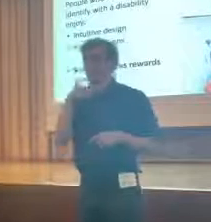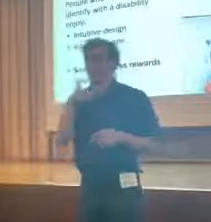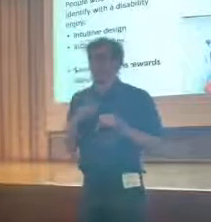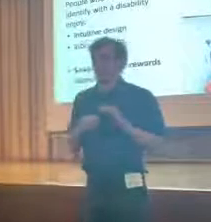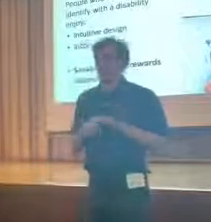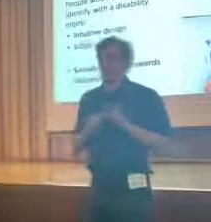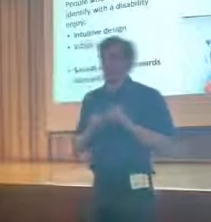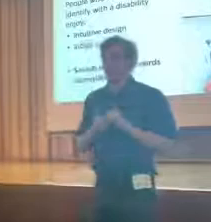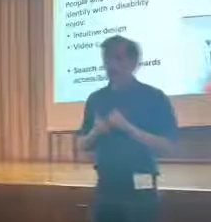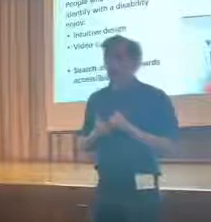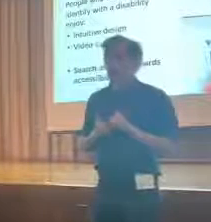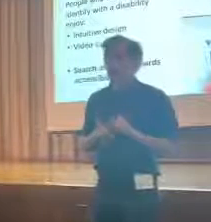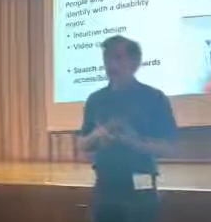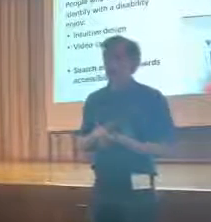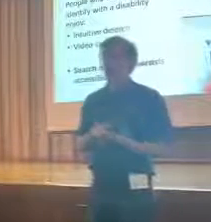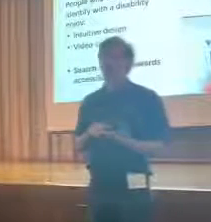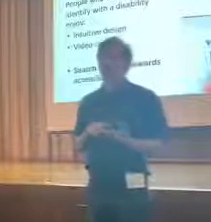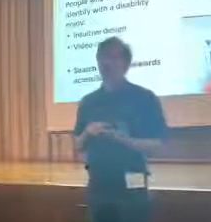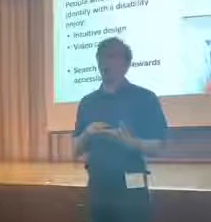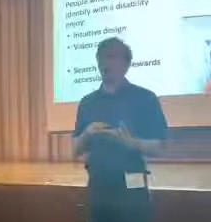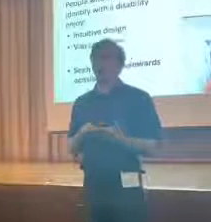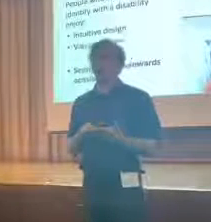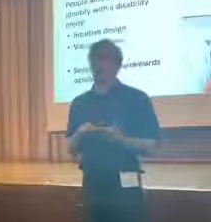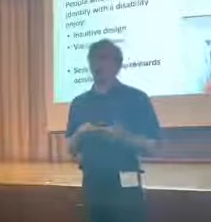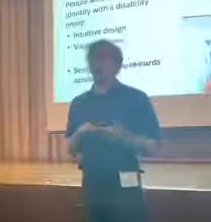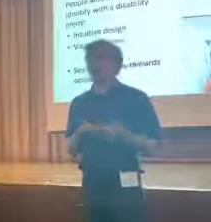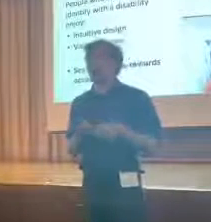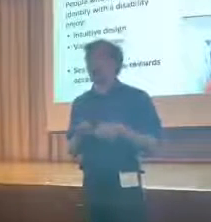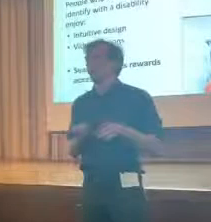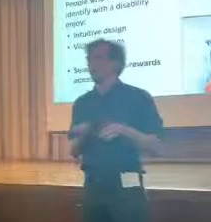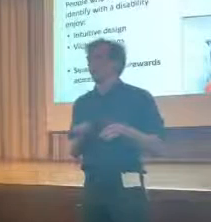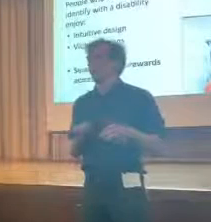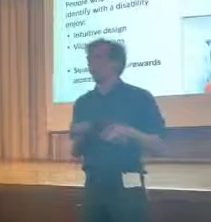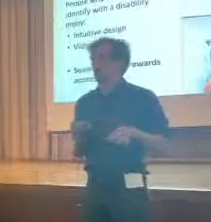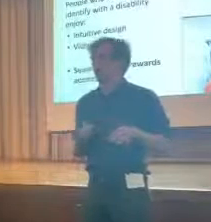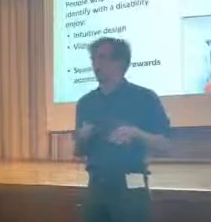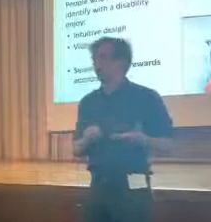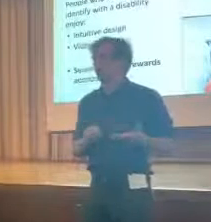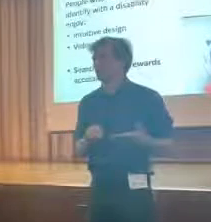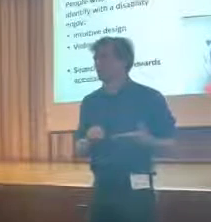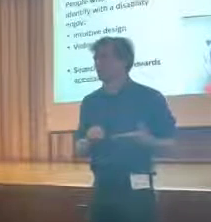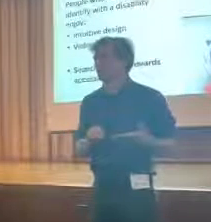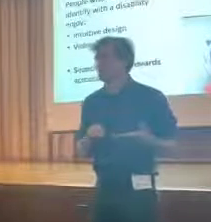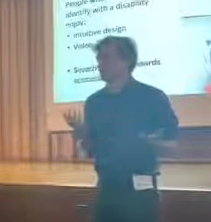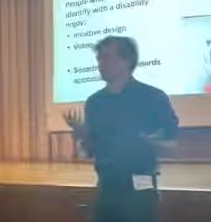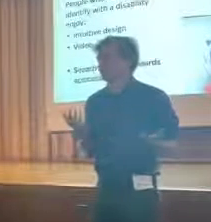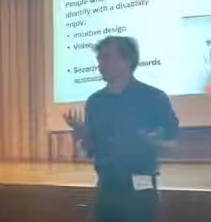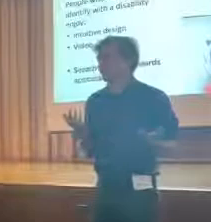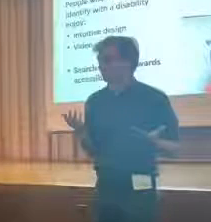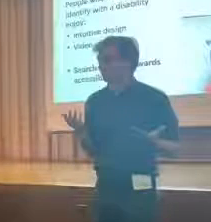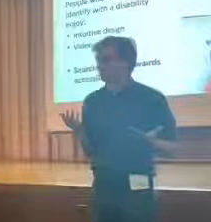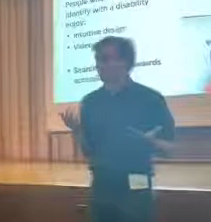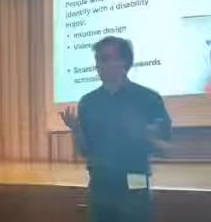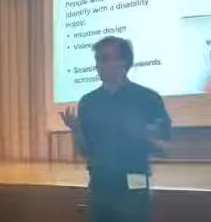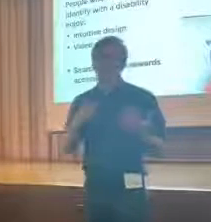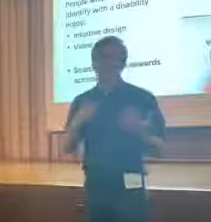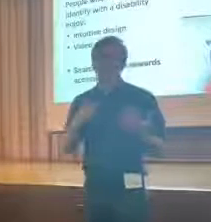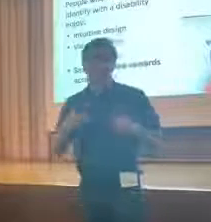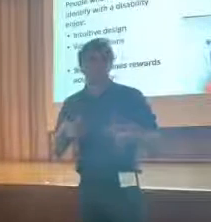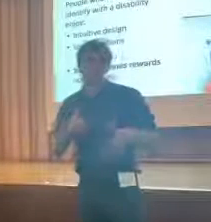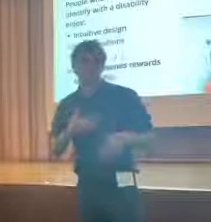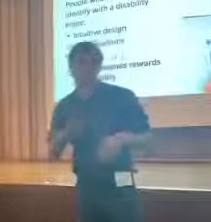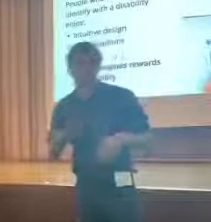don't identify as having hearing-related disabilities really appreciate having captions. But search